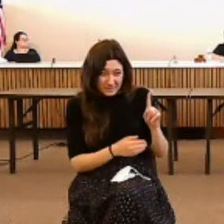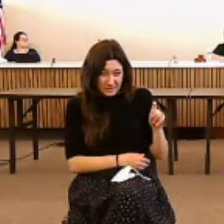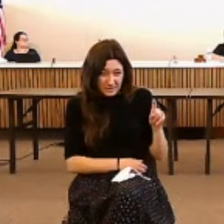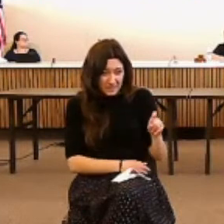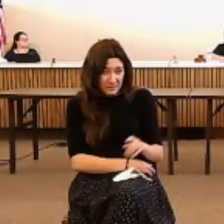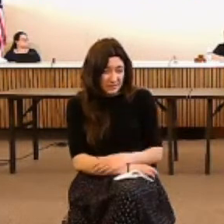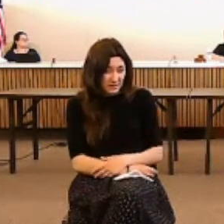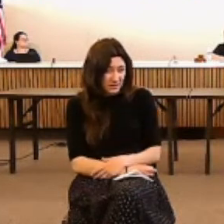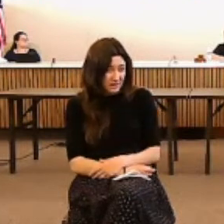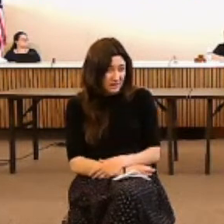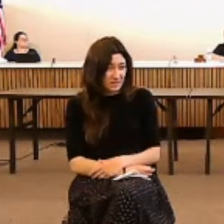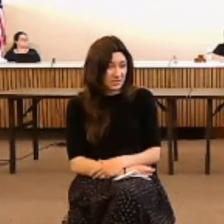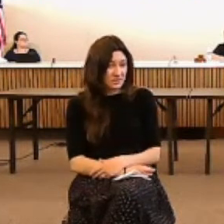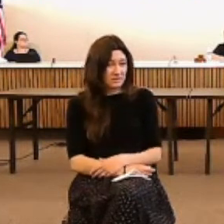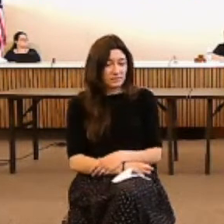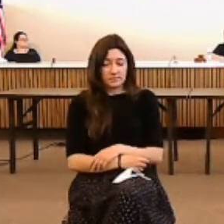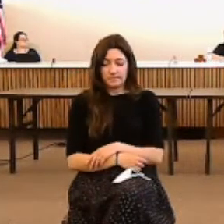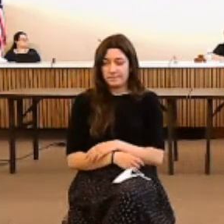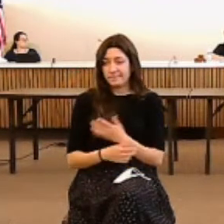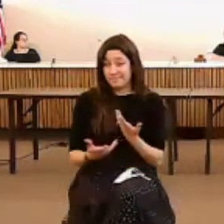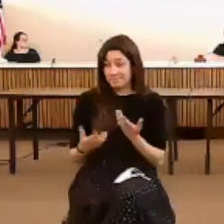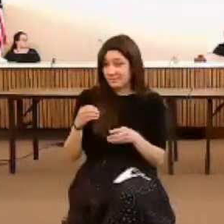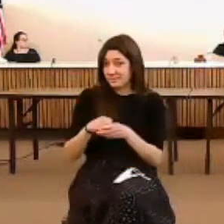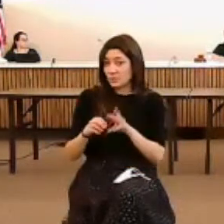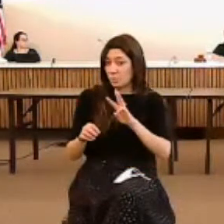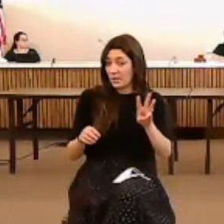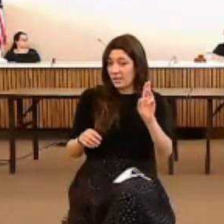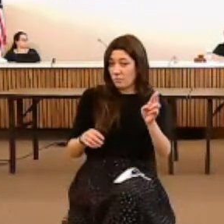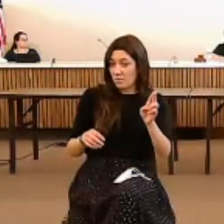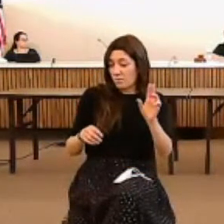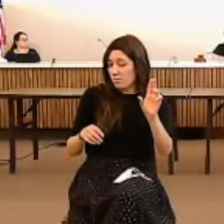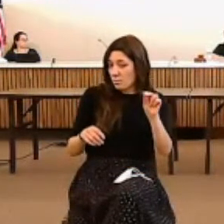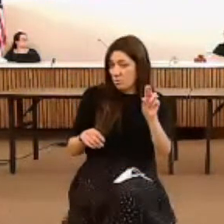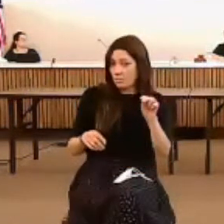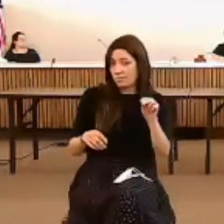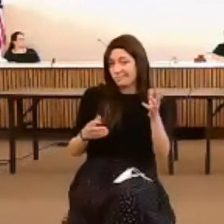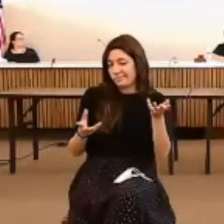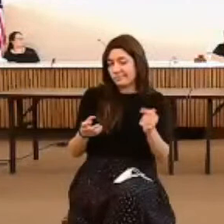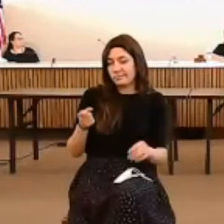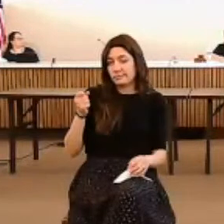in that neighborhood, no. However, again,